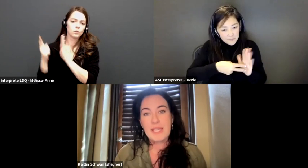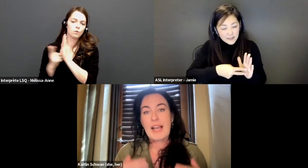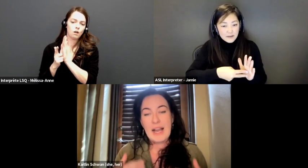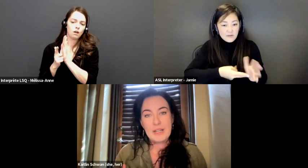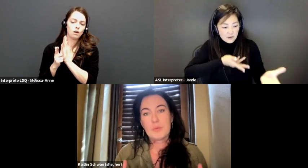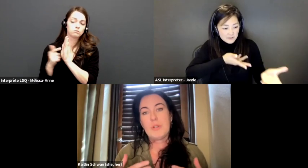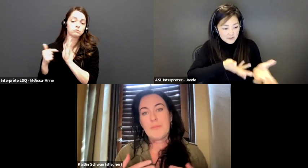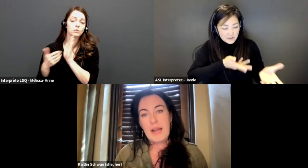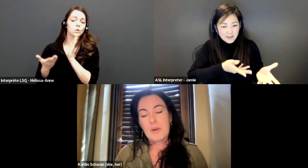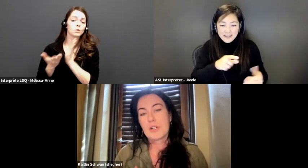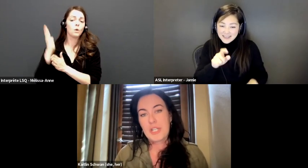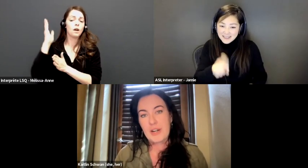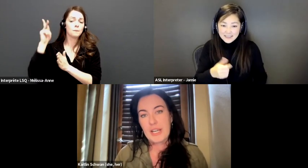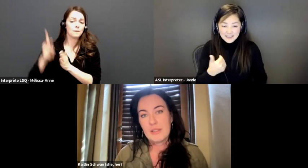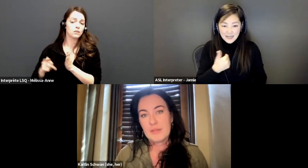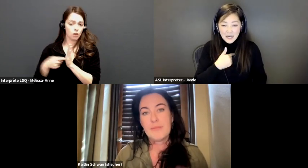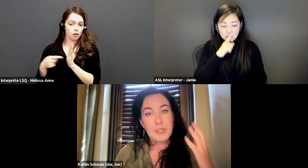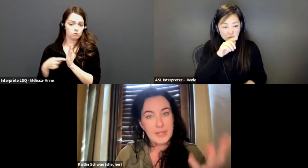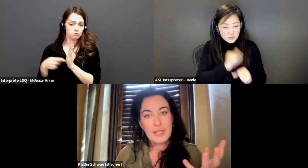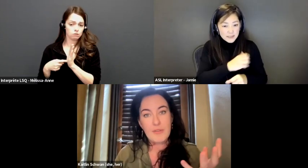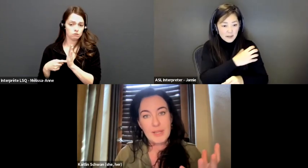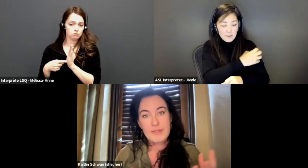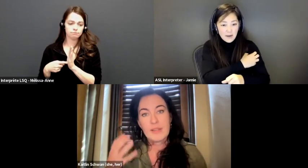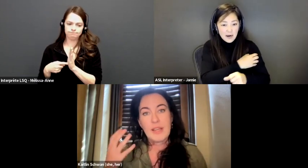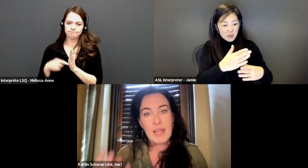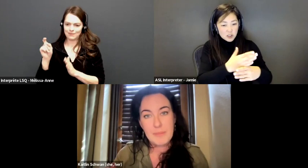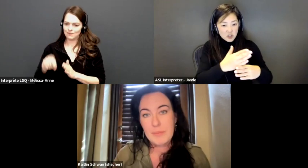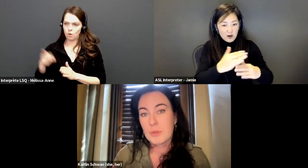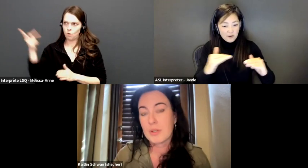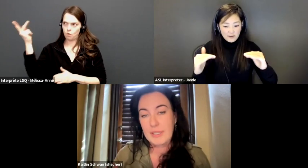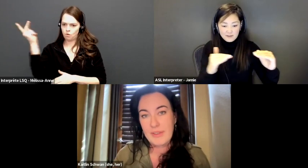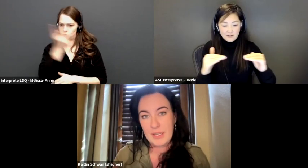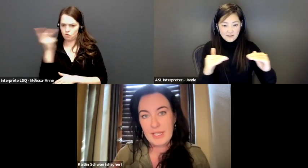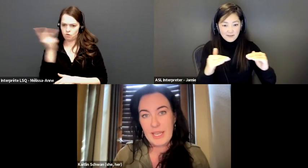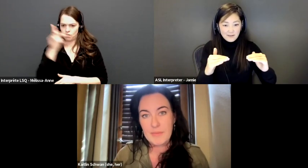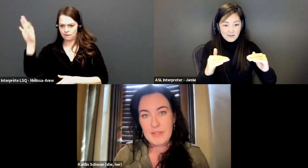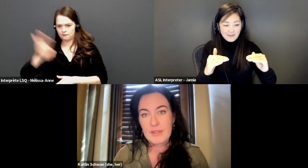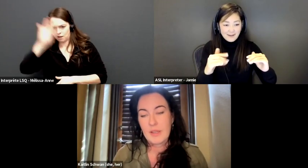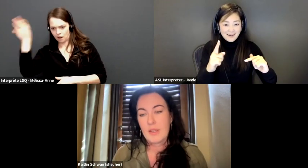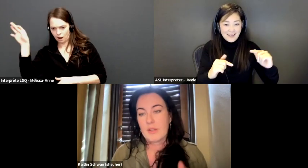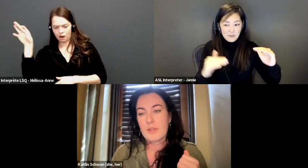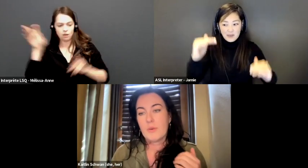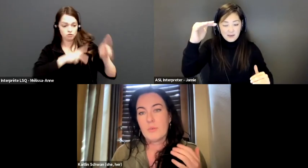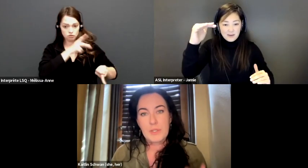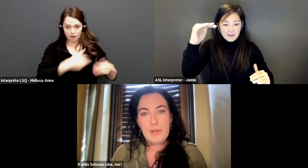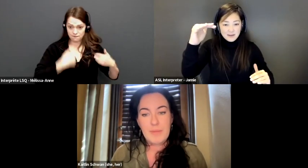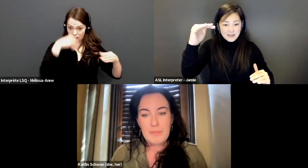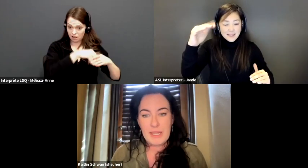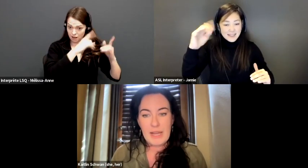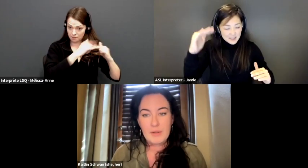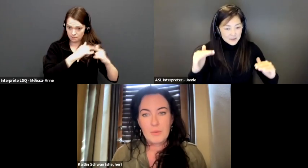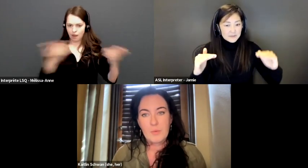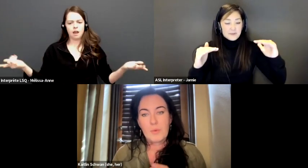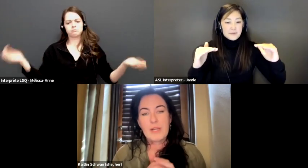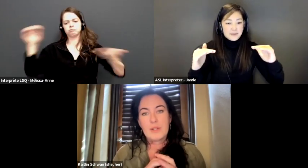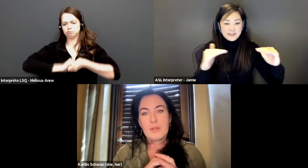to be actual power sharing between governments and people who are living in encampments. So what do I mean by